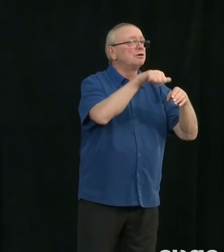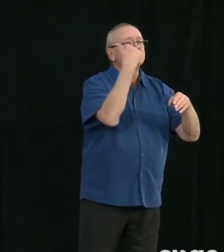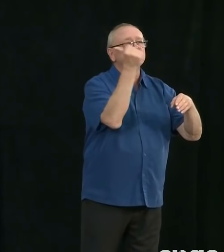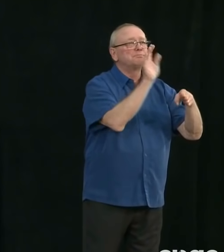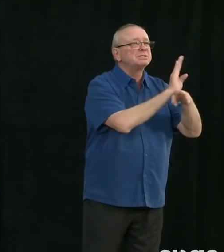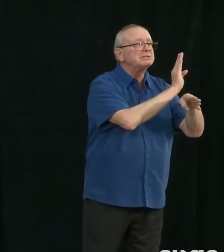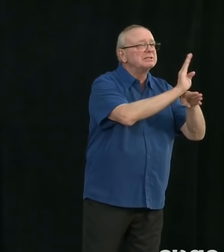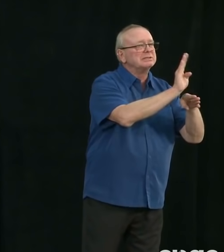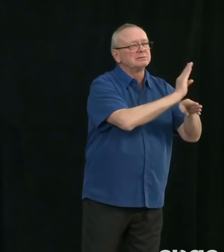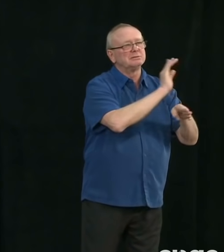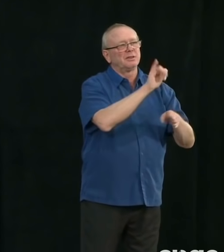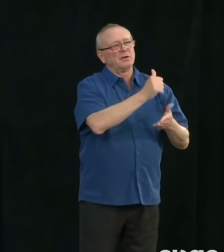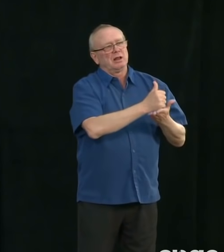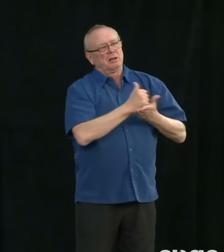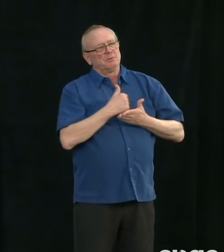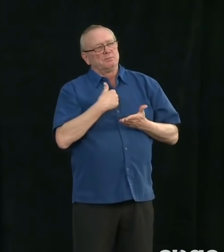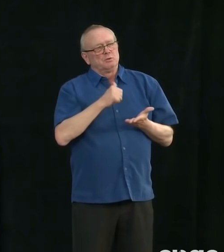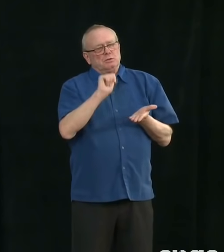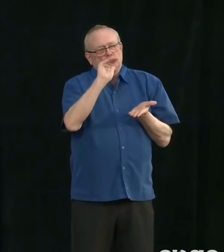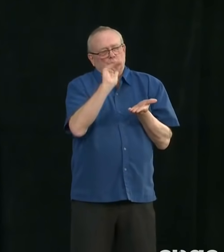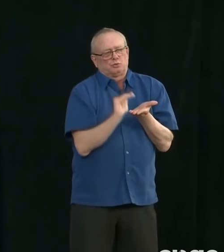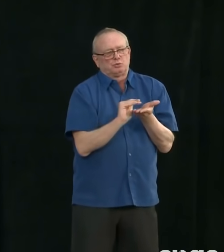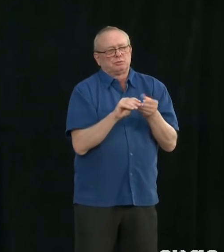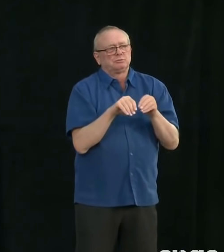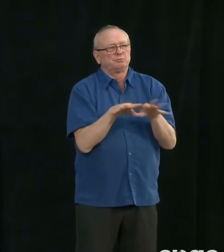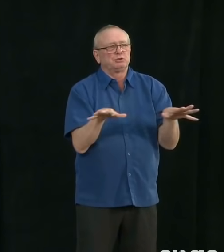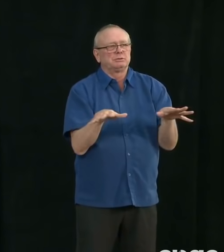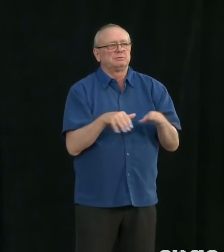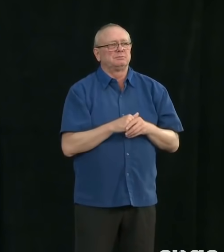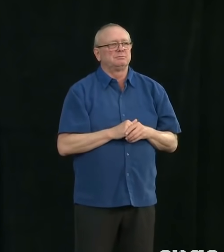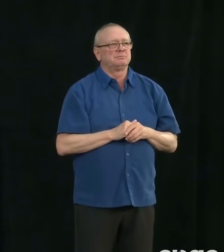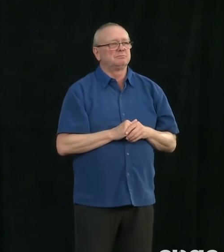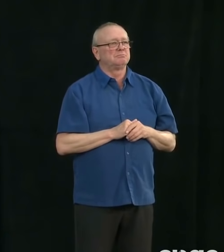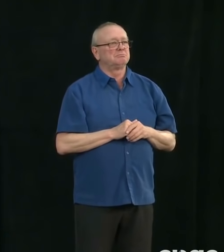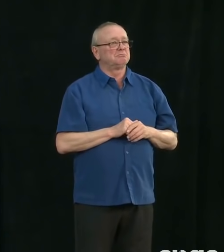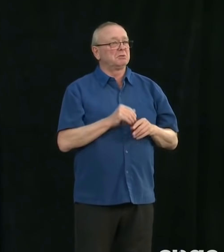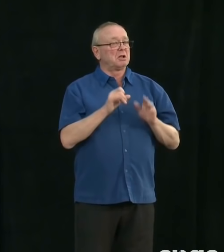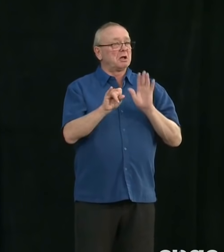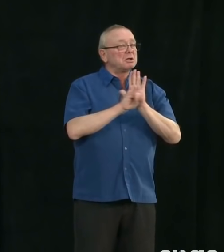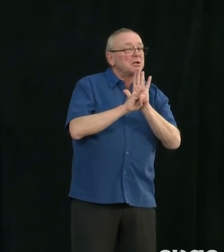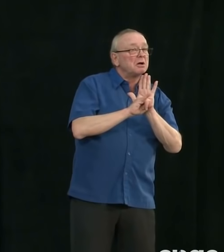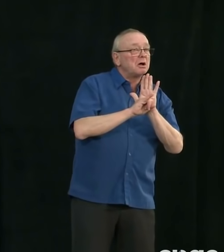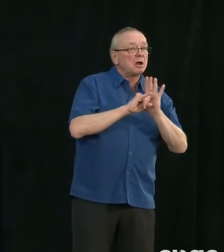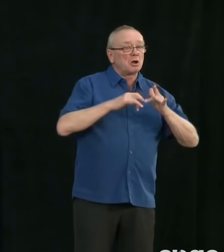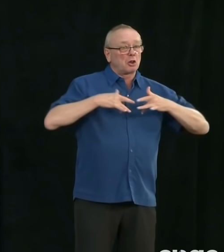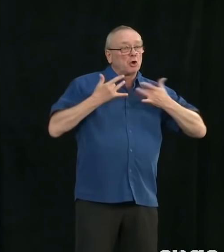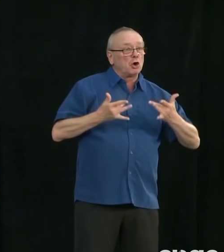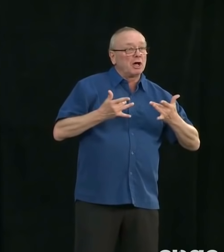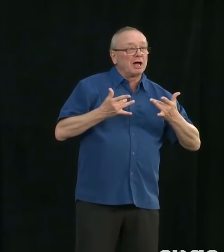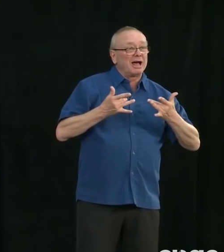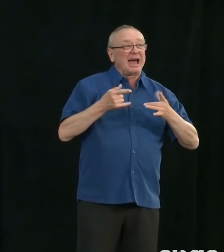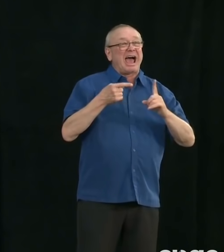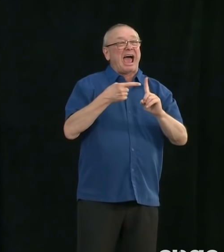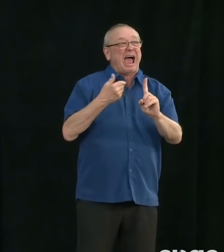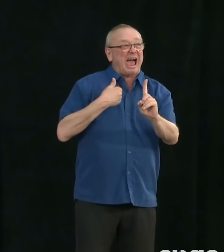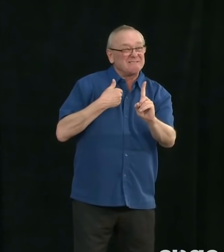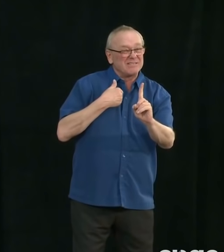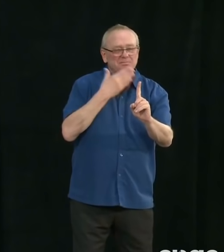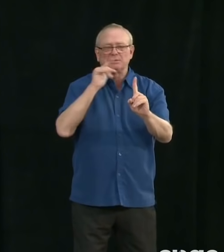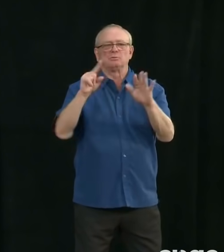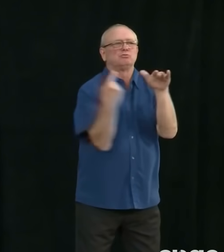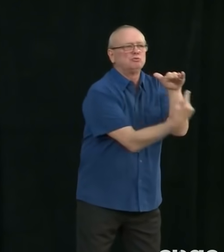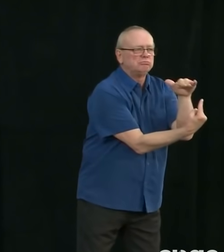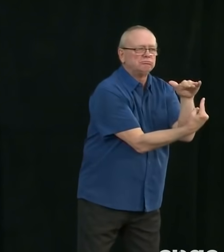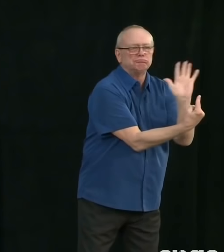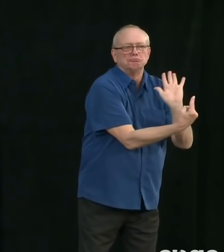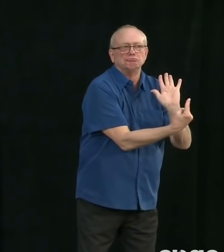again, because it does help us to identify earlier those who are cases. With respect to that question about